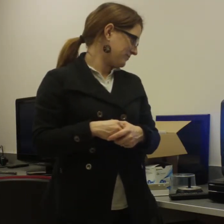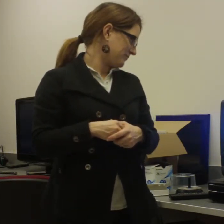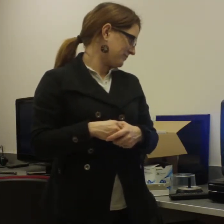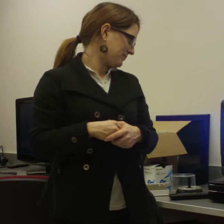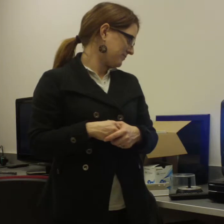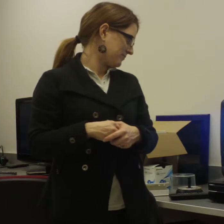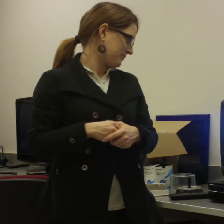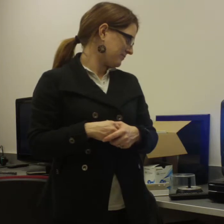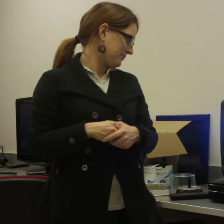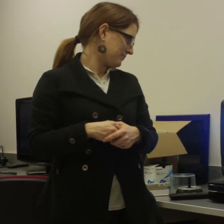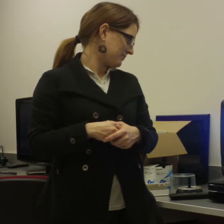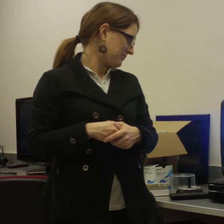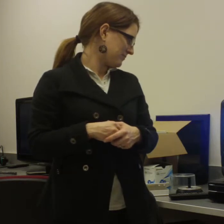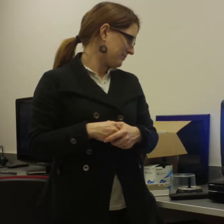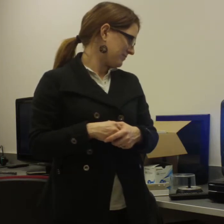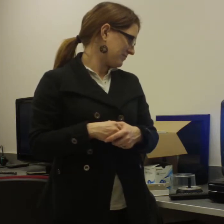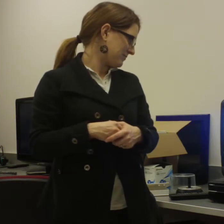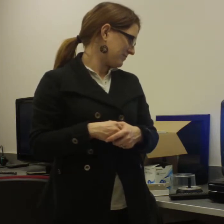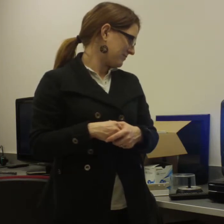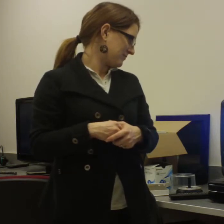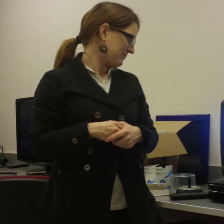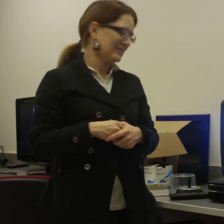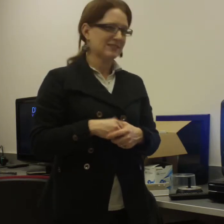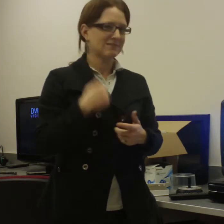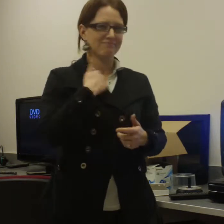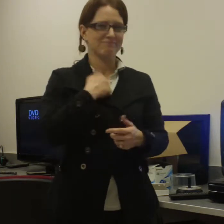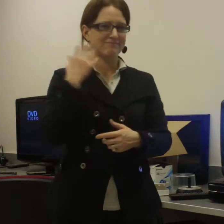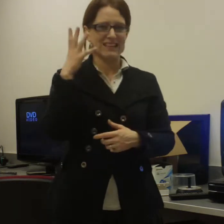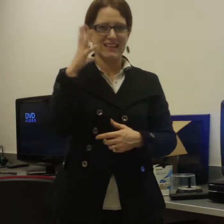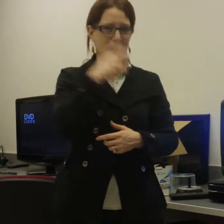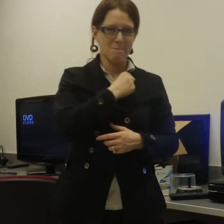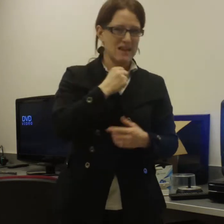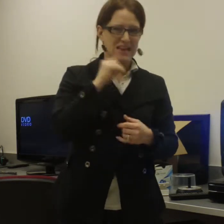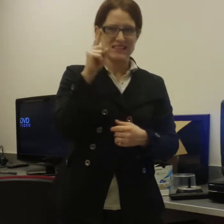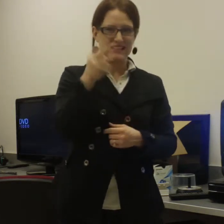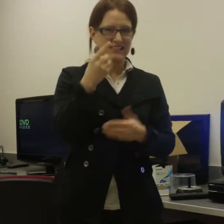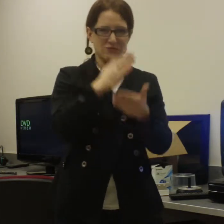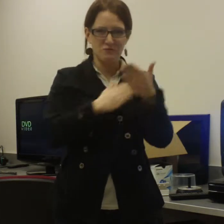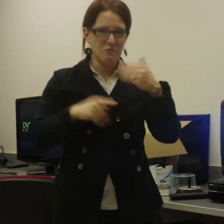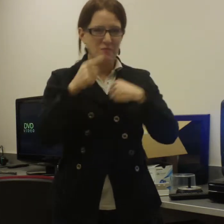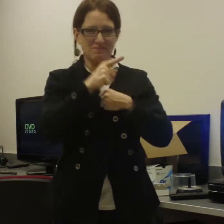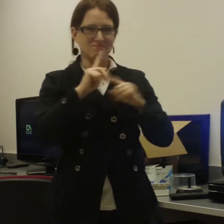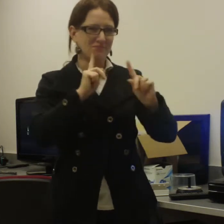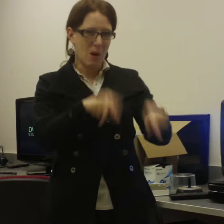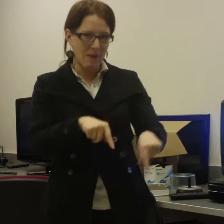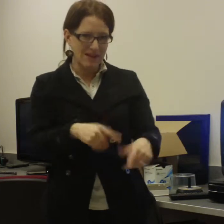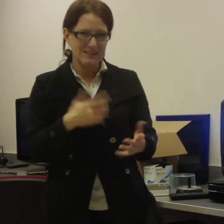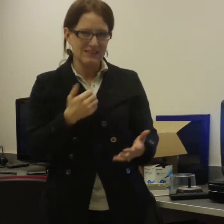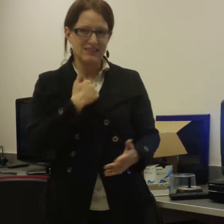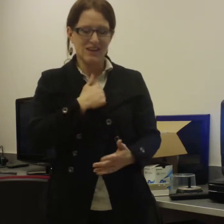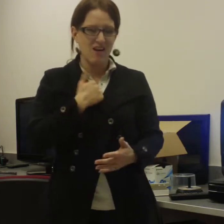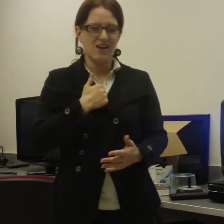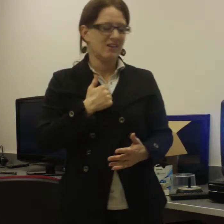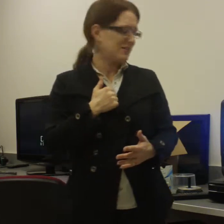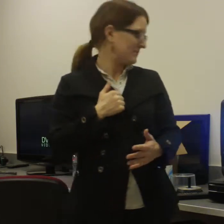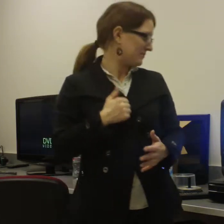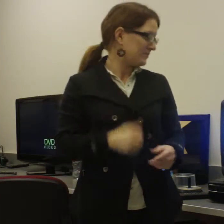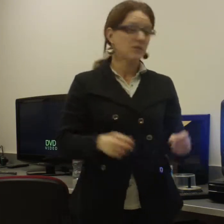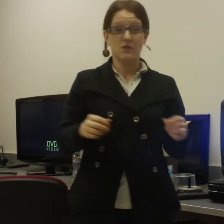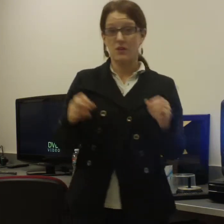like squeezing it, trying to circulate, not and then like, what do you also like? Okay. First off, it's never a good idea